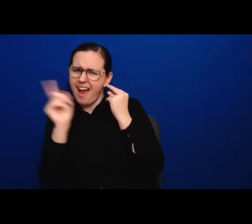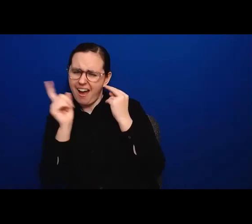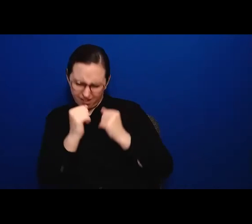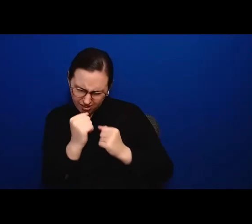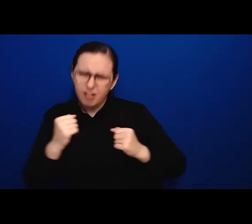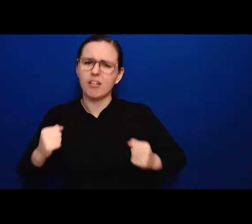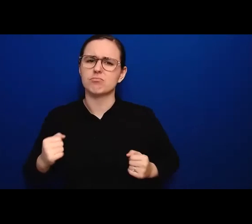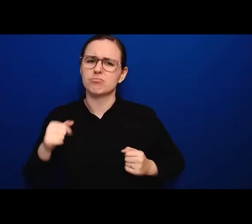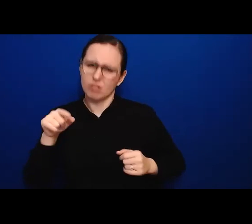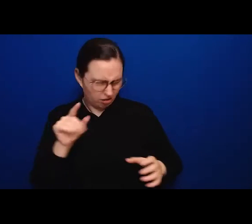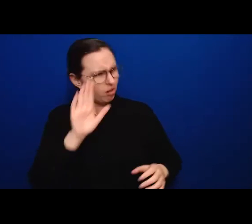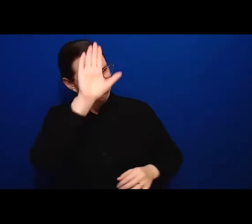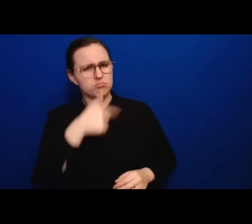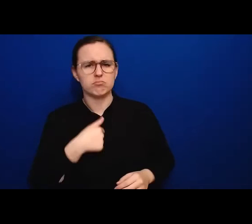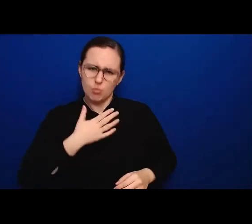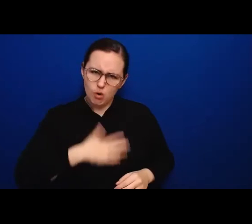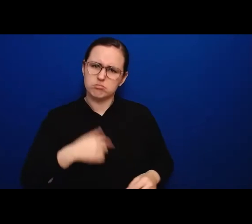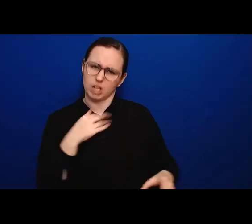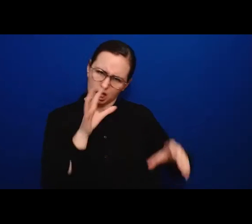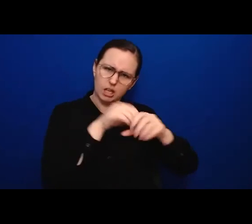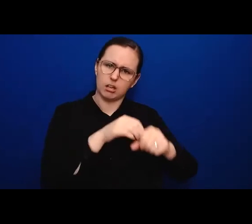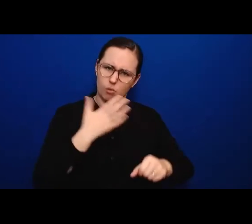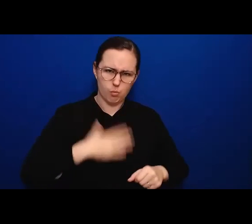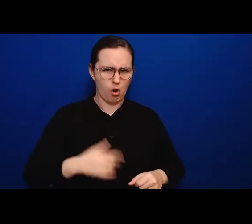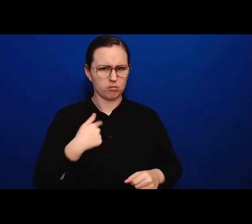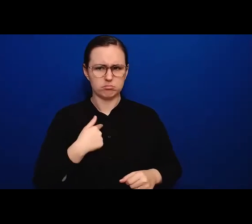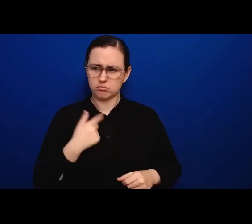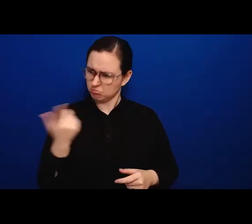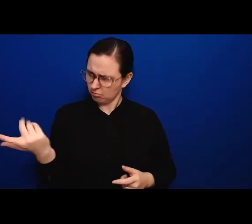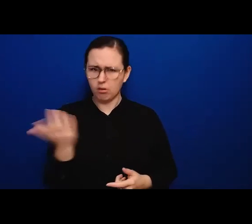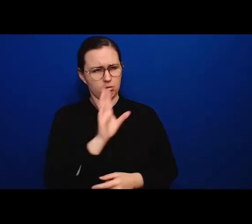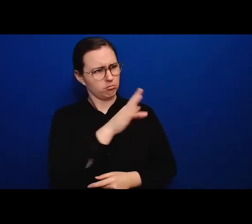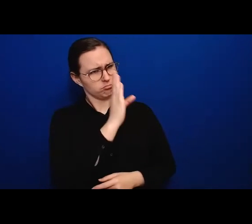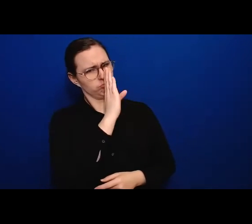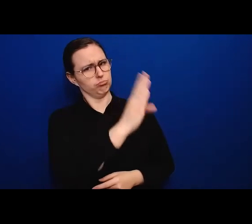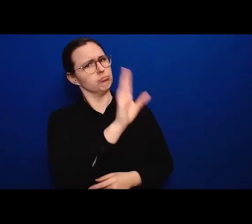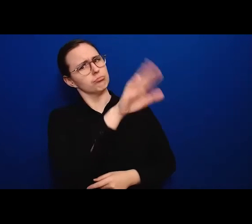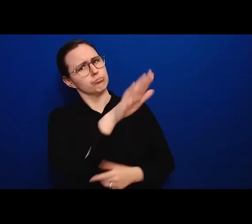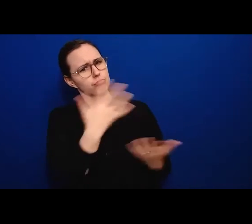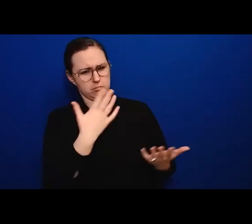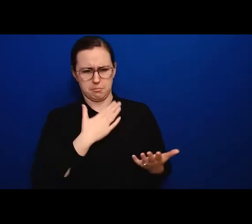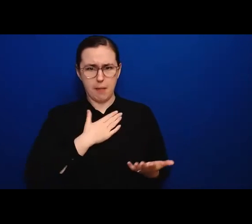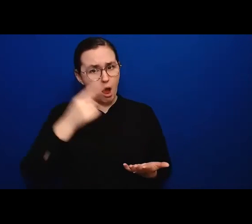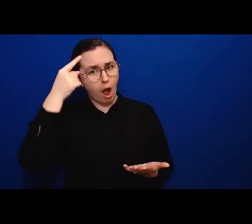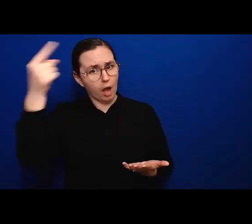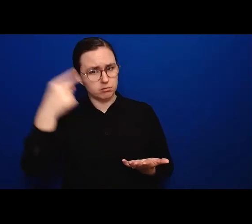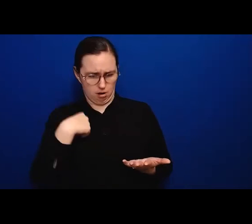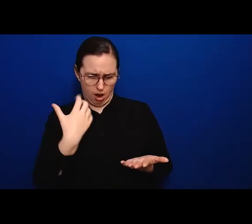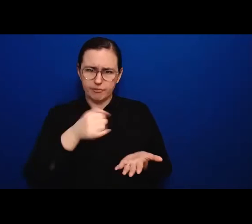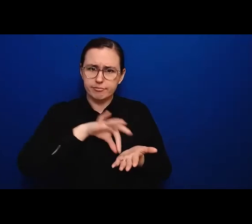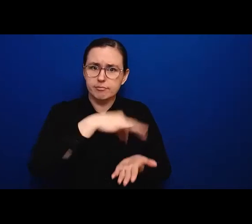our ideas. Not all ideas are perfect, obviously, but those ideas can be